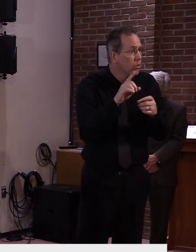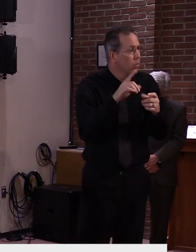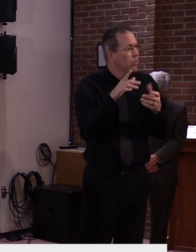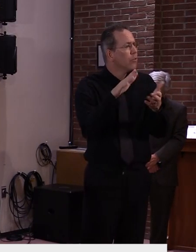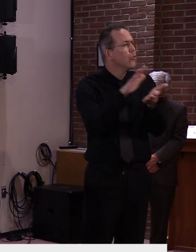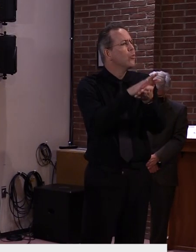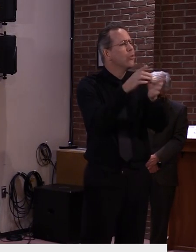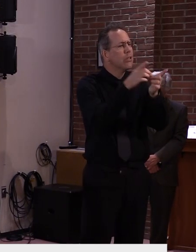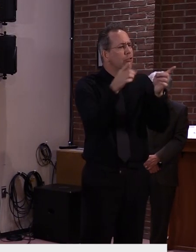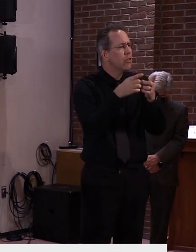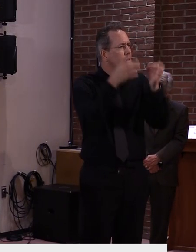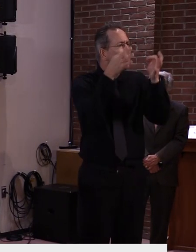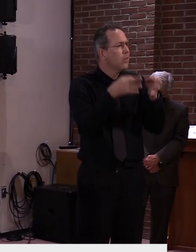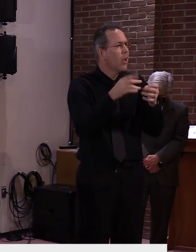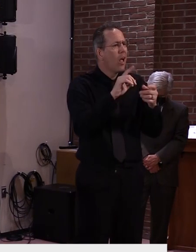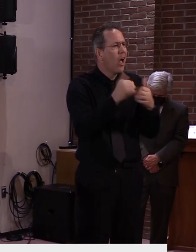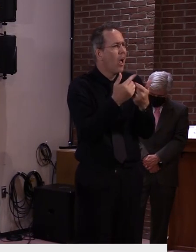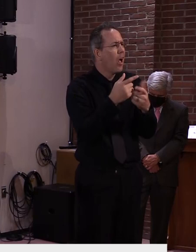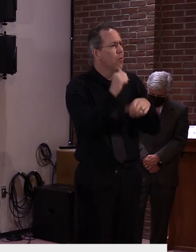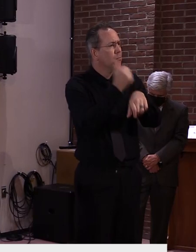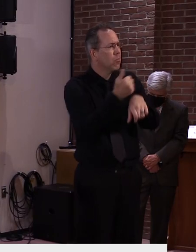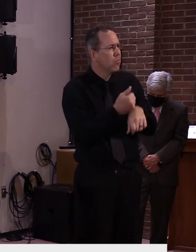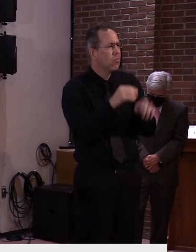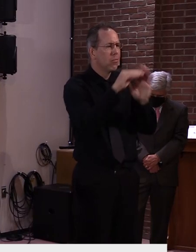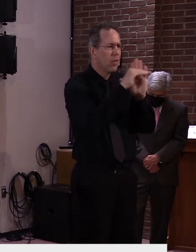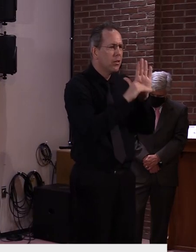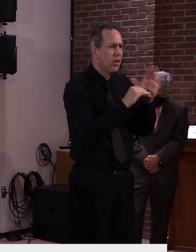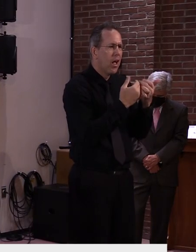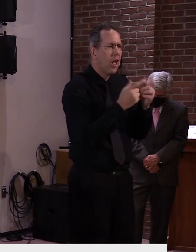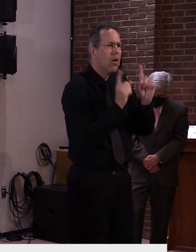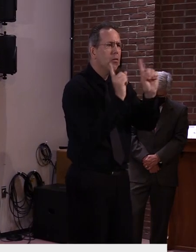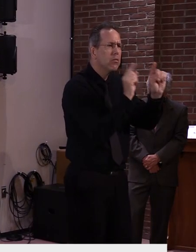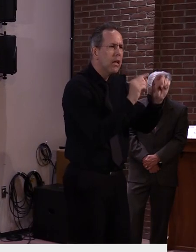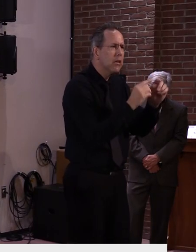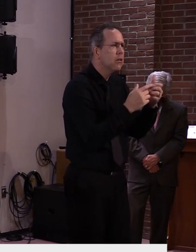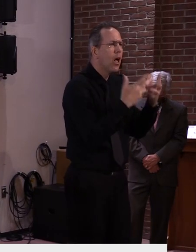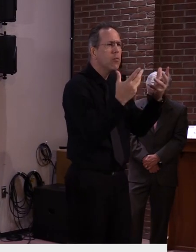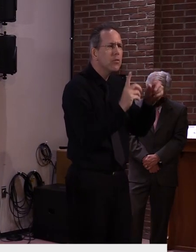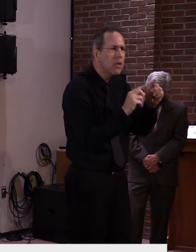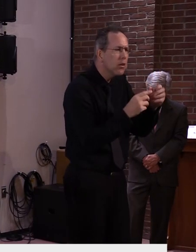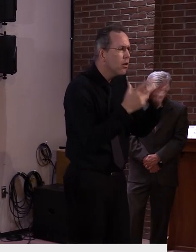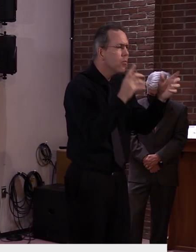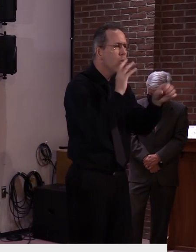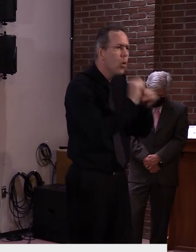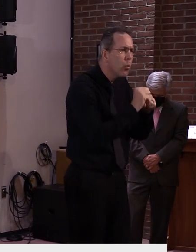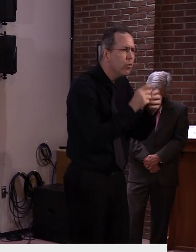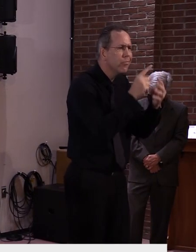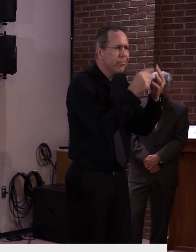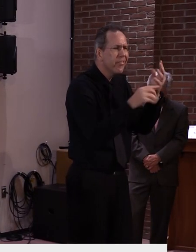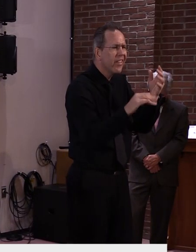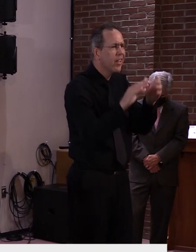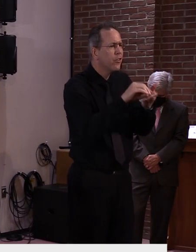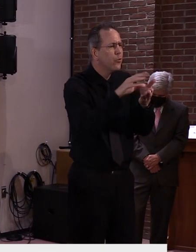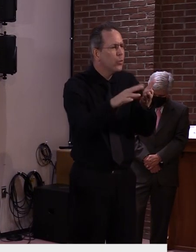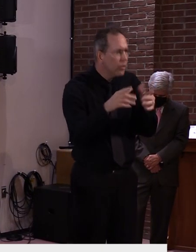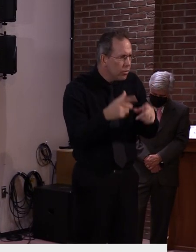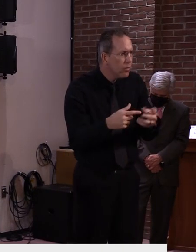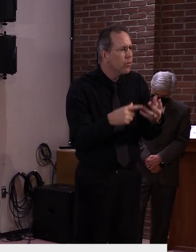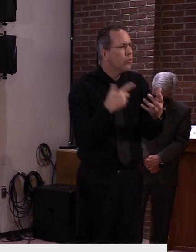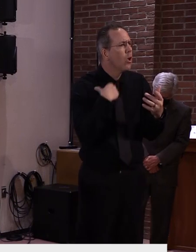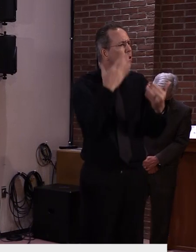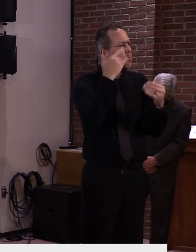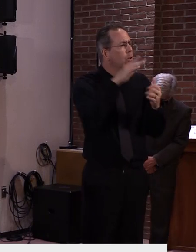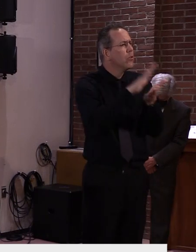have that conversation. The bottom line in terms of our current regulation is that school districts are required to educate their